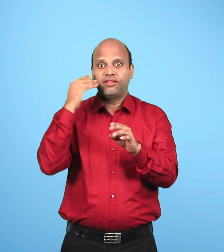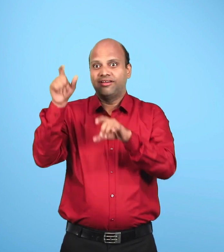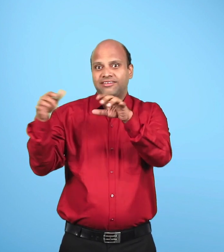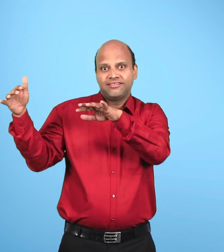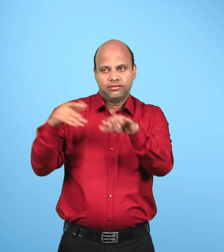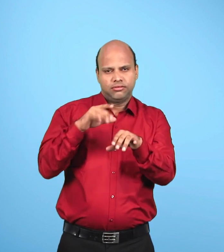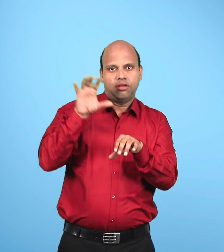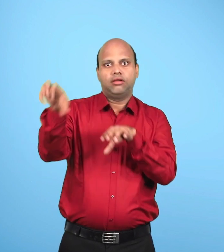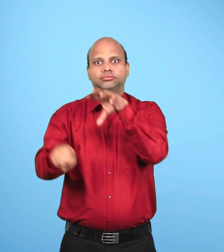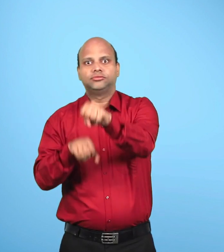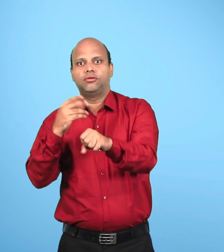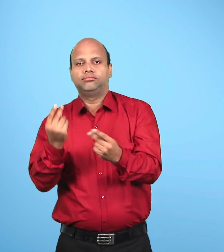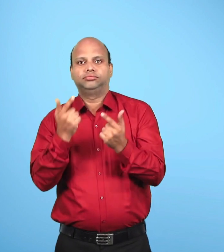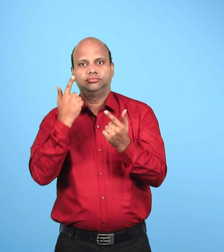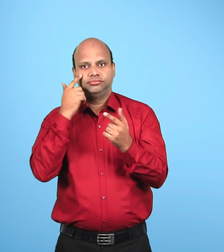that is, animals to eat.